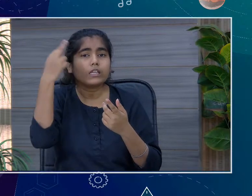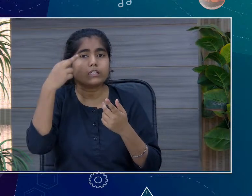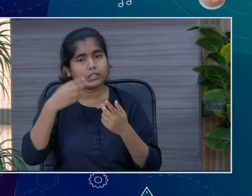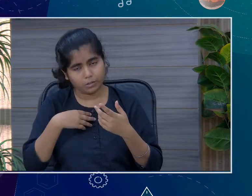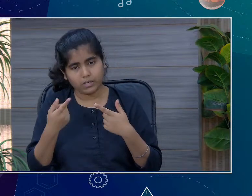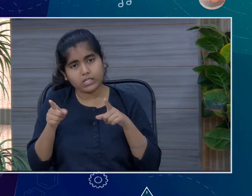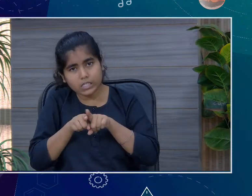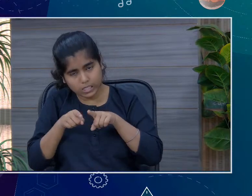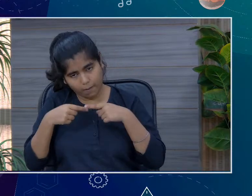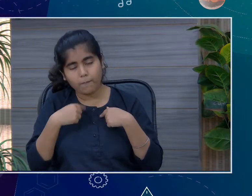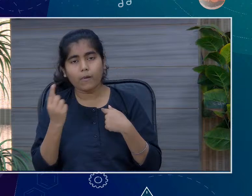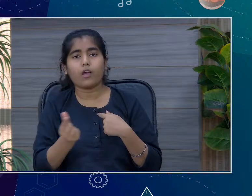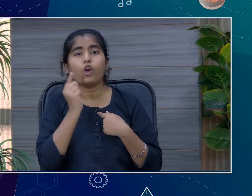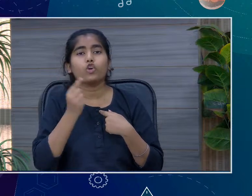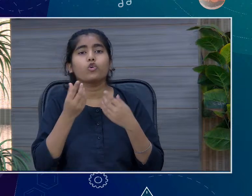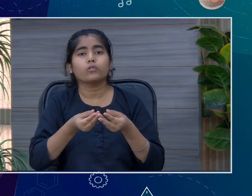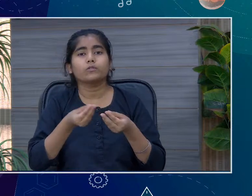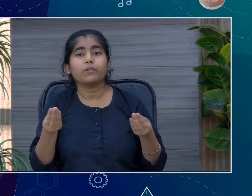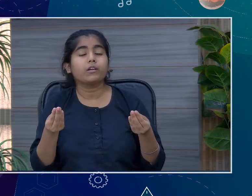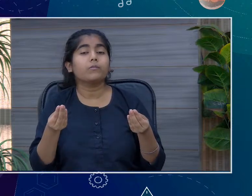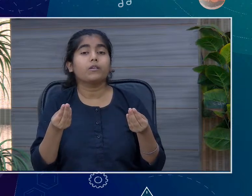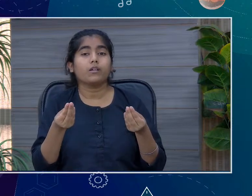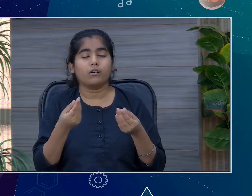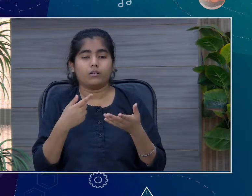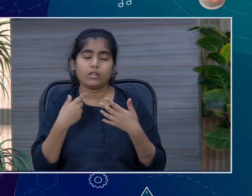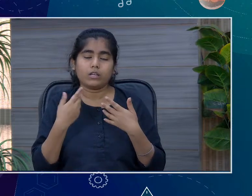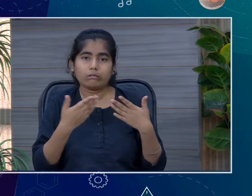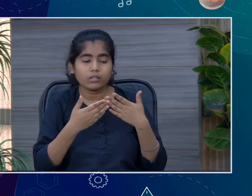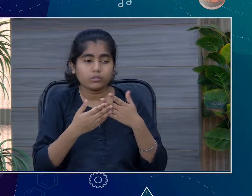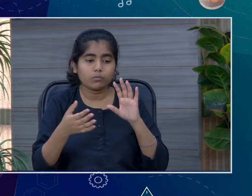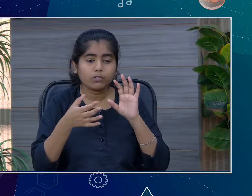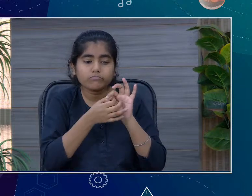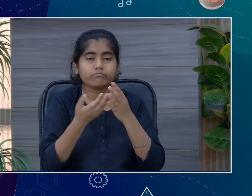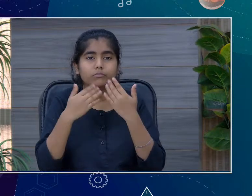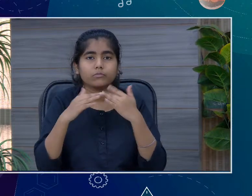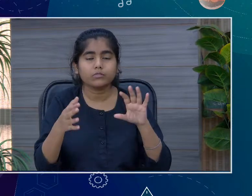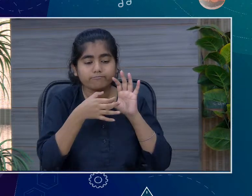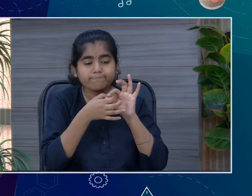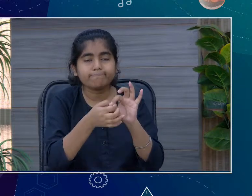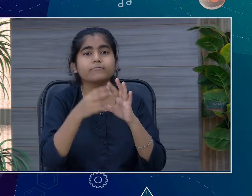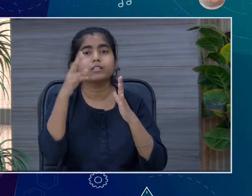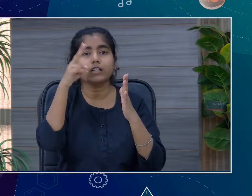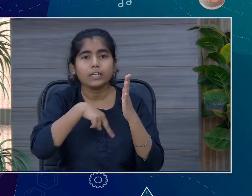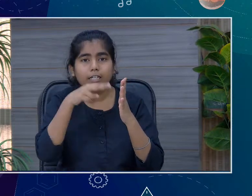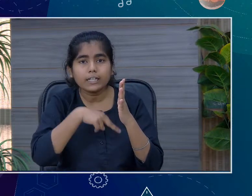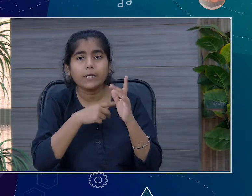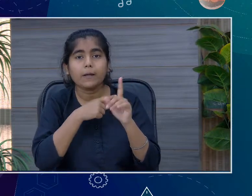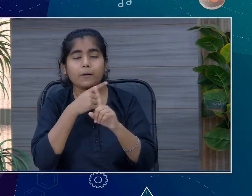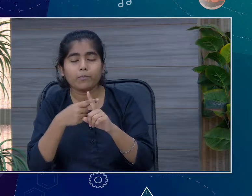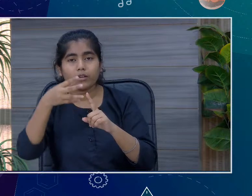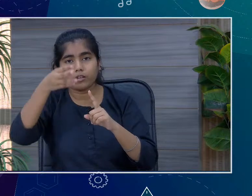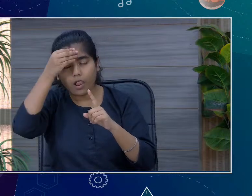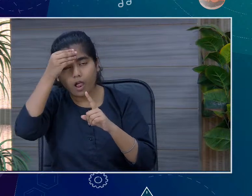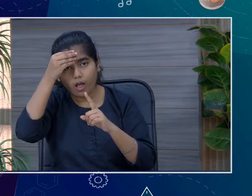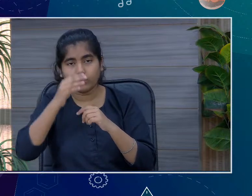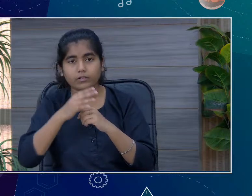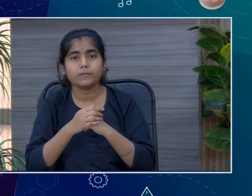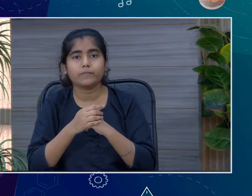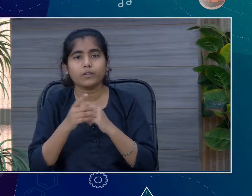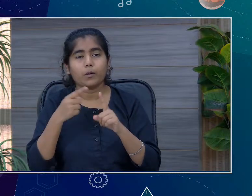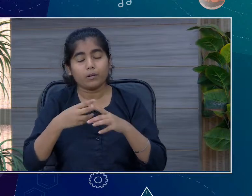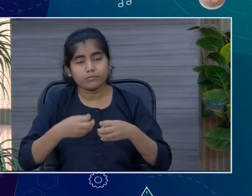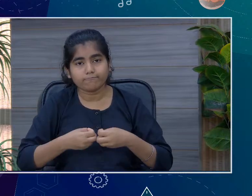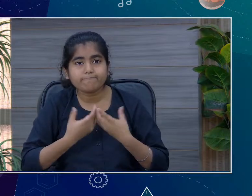schools, children started connect to reading, the activity of reading. They learn to, they suddenly exposed to